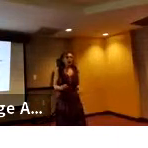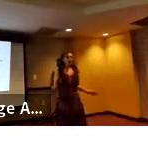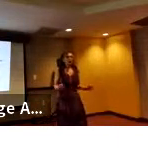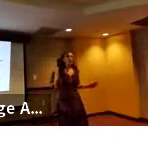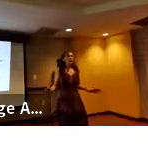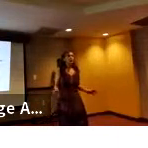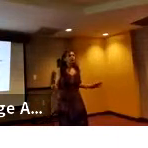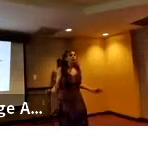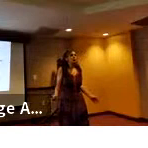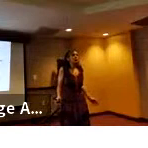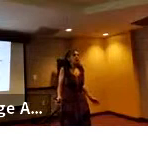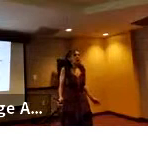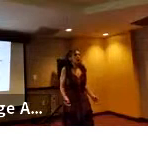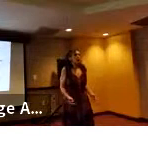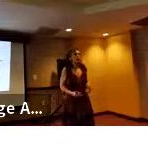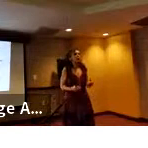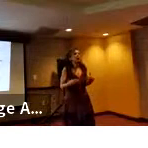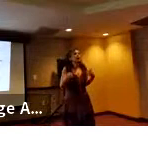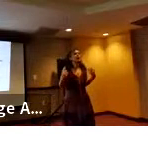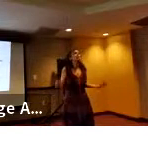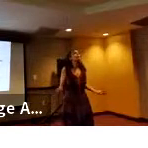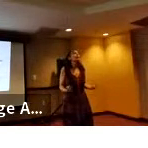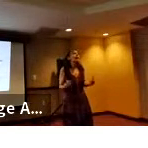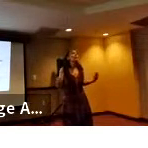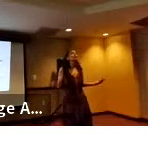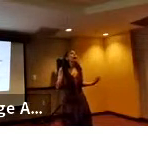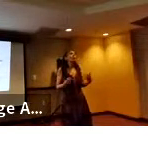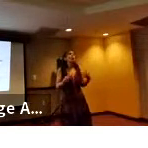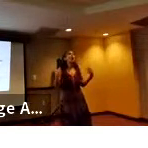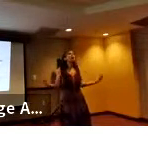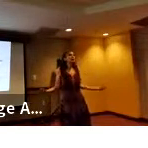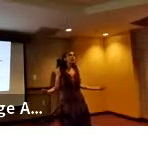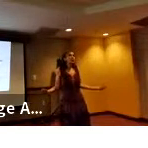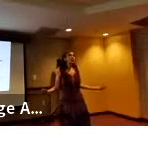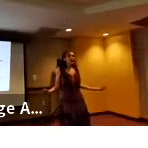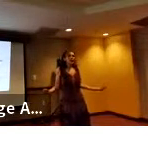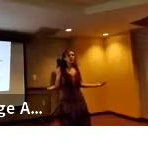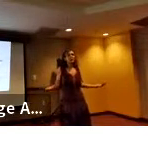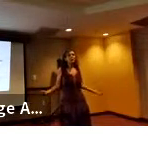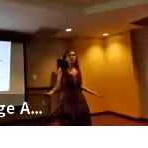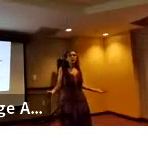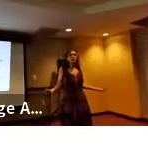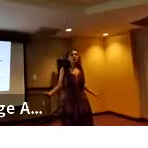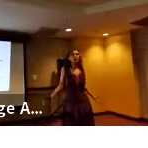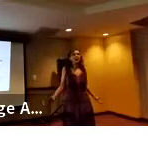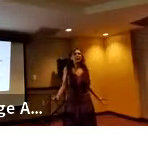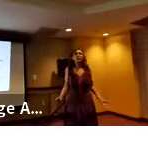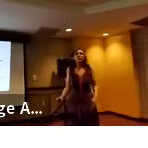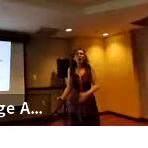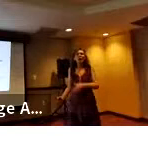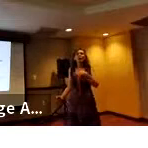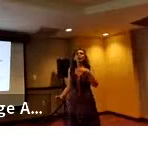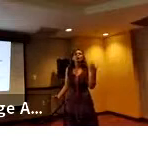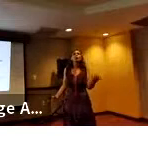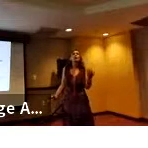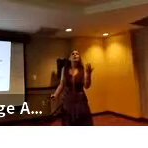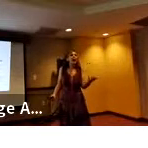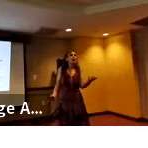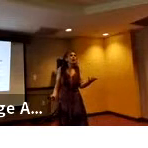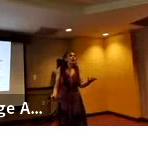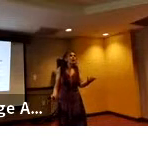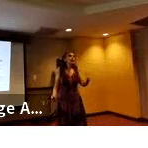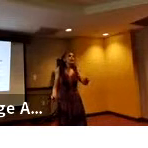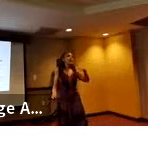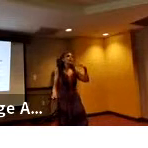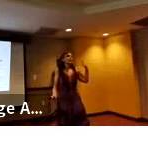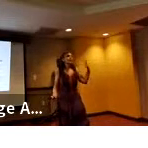body, whatever we use to communicate, however we are capable and able and want as a preference to communicate. If we do not include